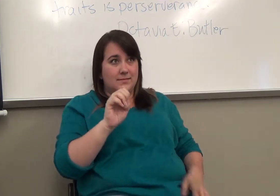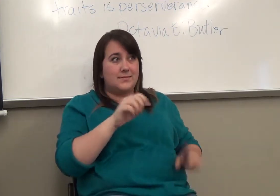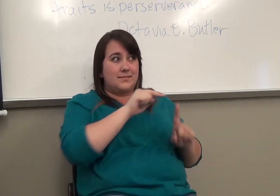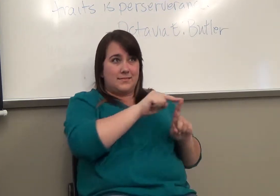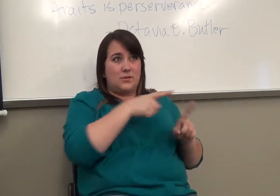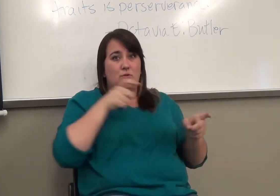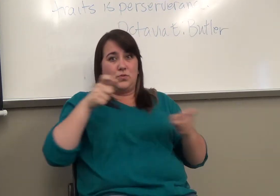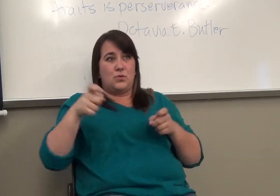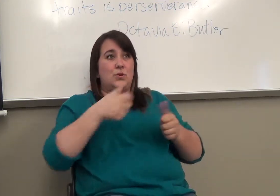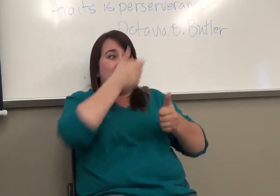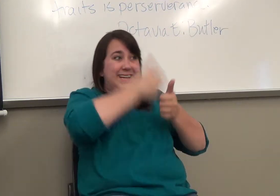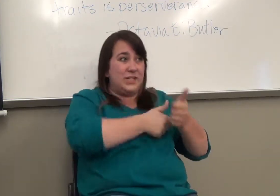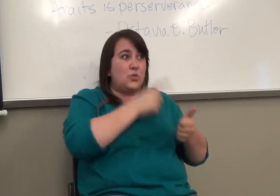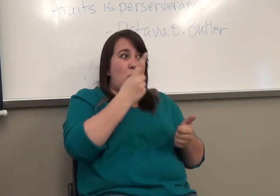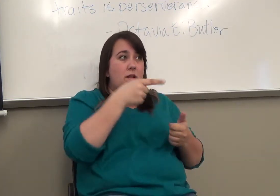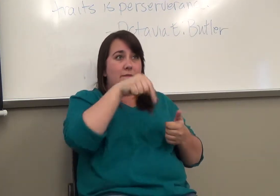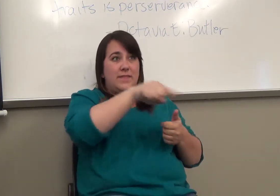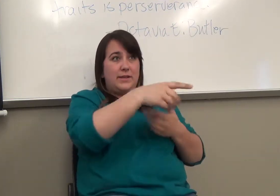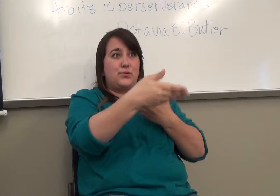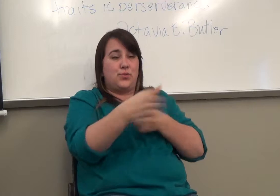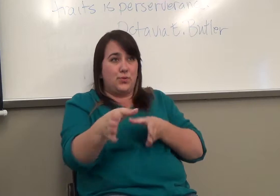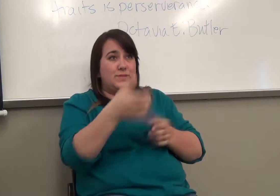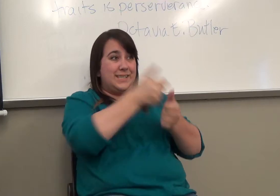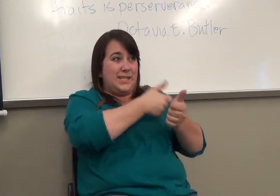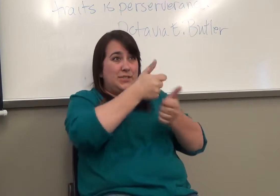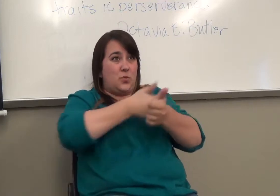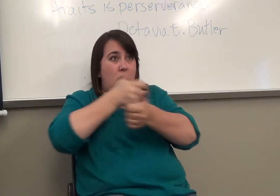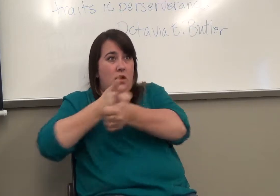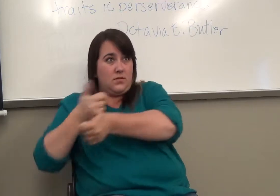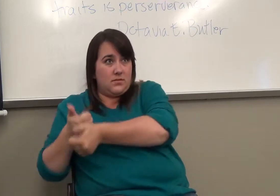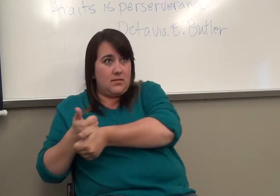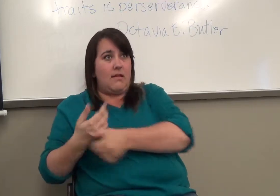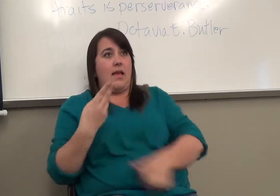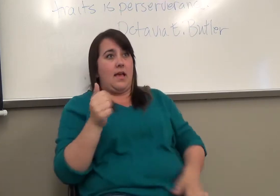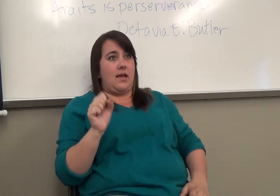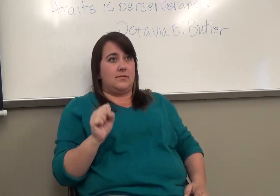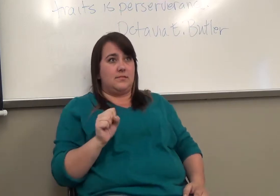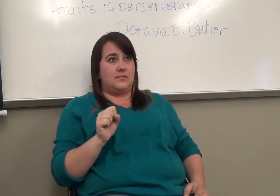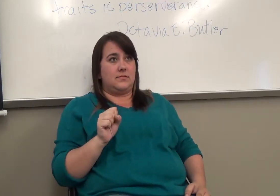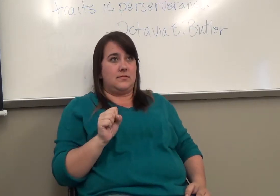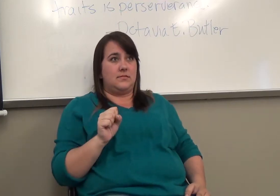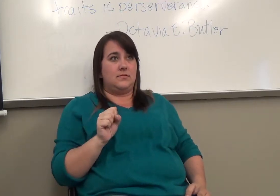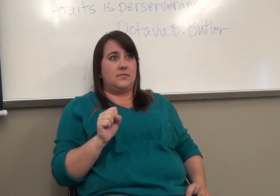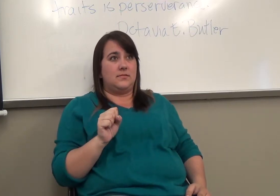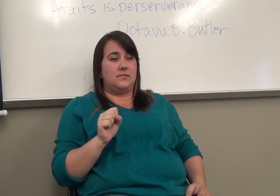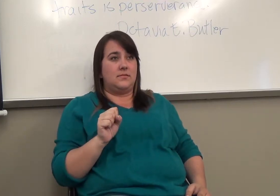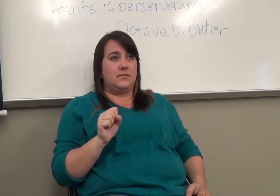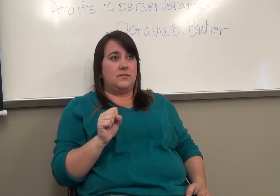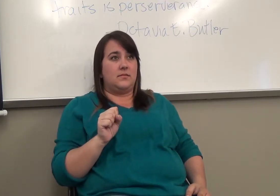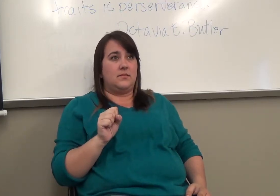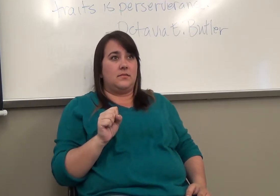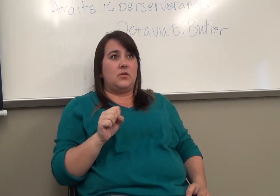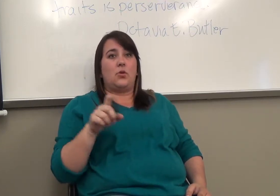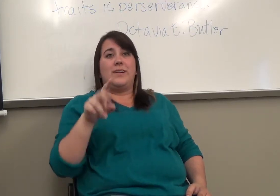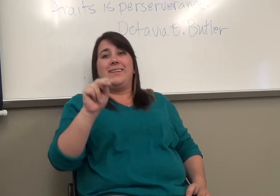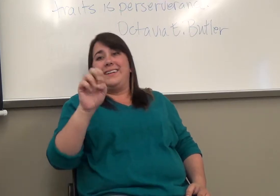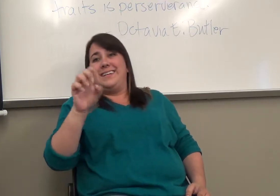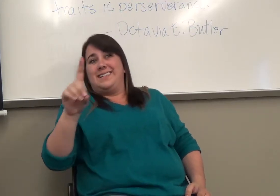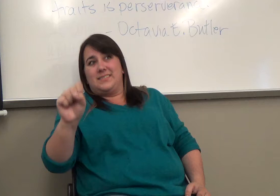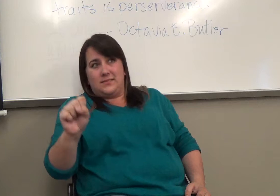these. So what does this have to be? Each one of these needs. Okay, so